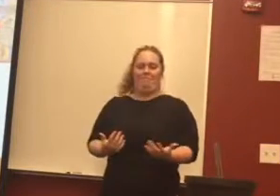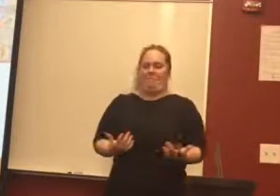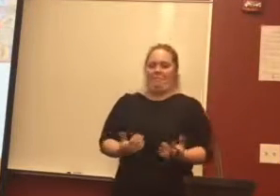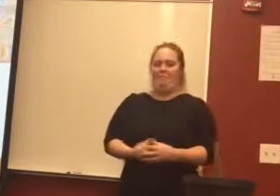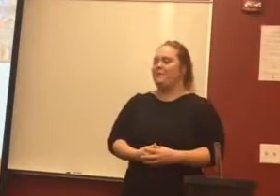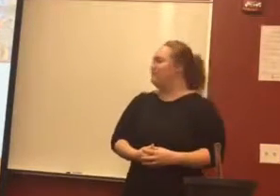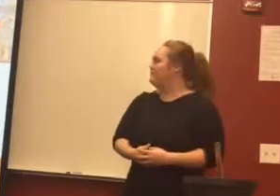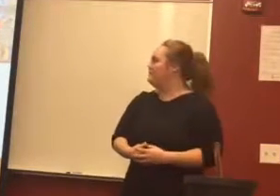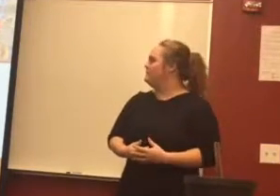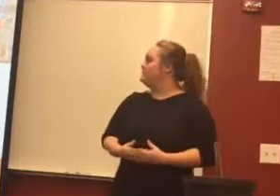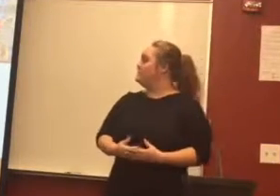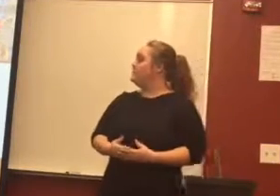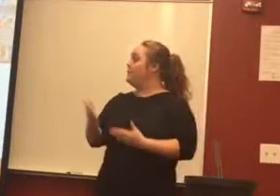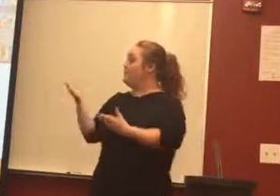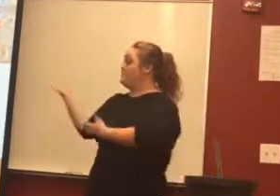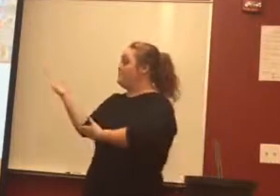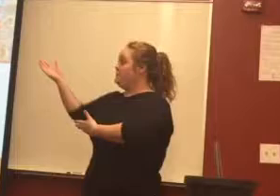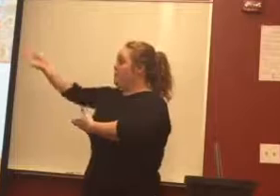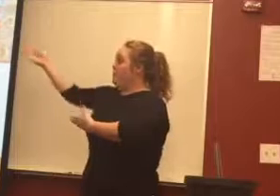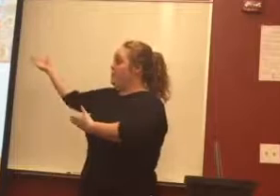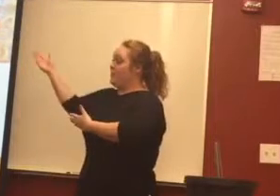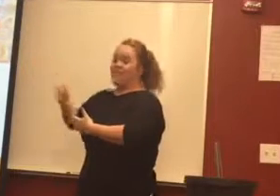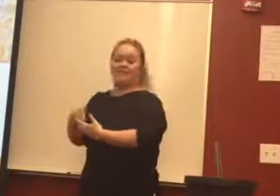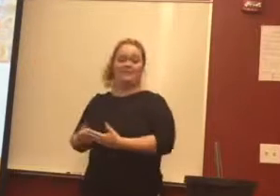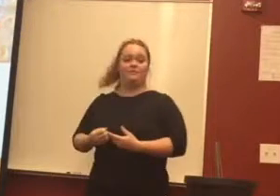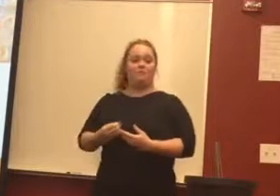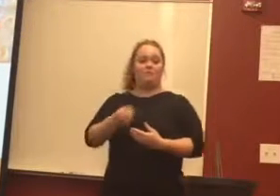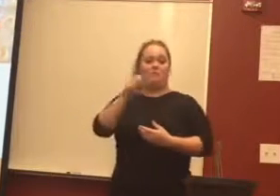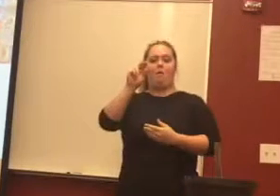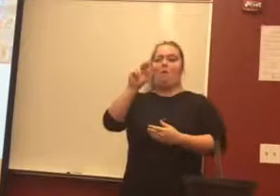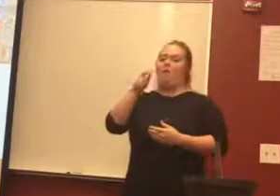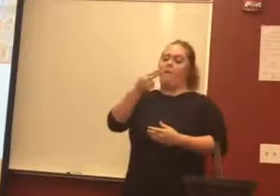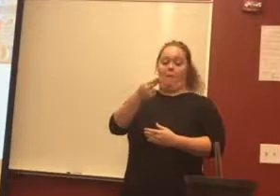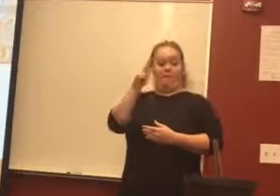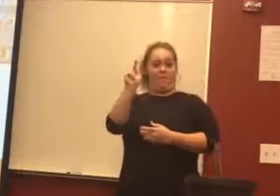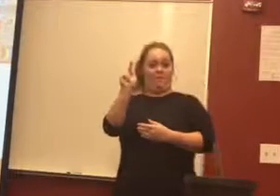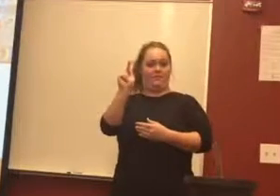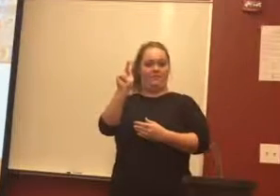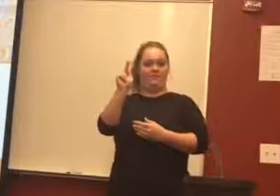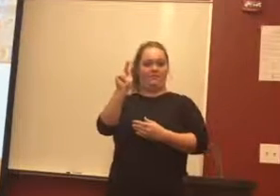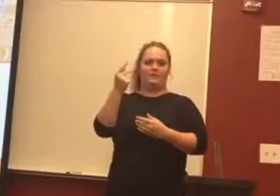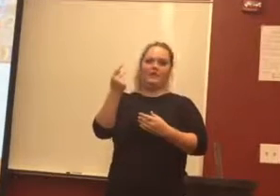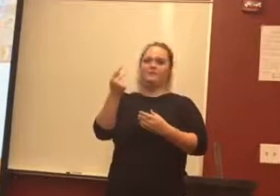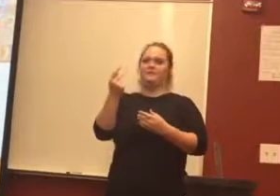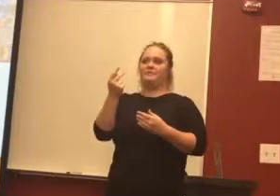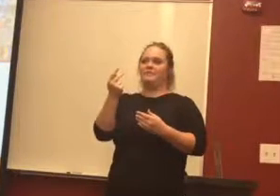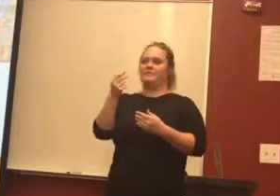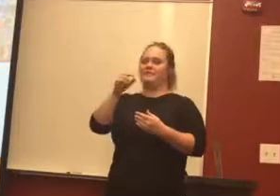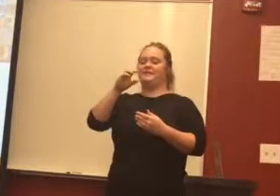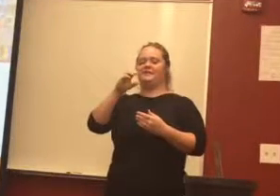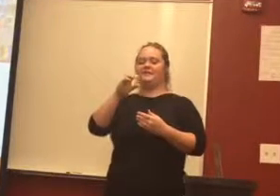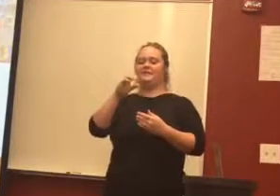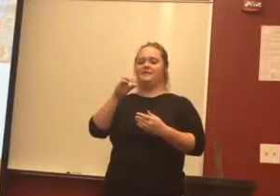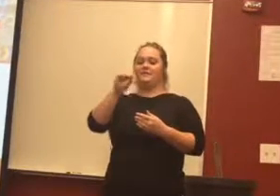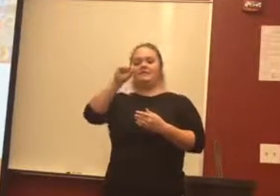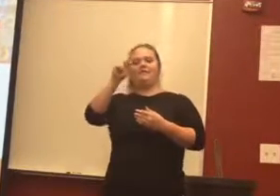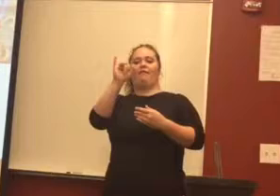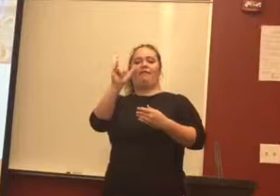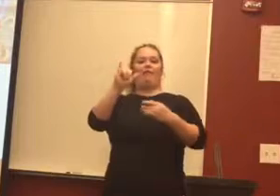Okay, so this is the skyline of Hong Kong. They do this thing, I don't know how often, but